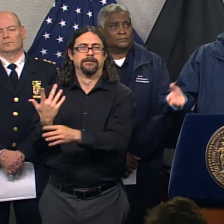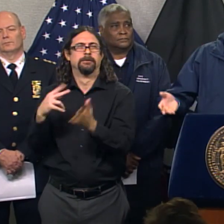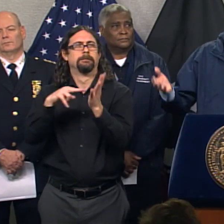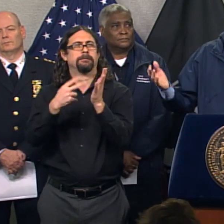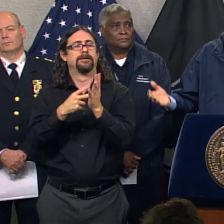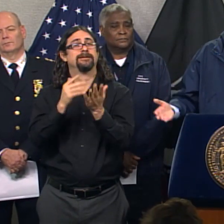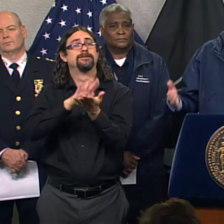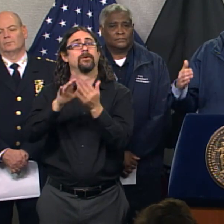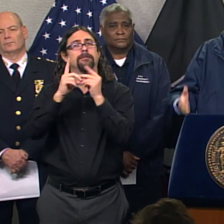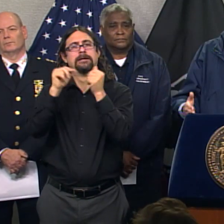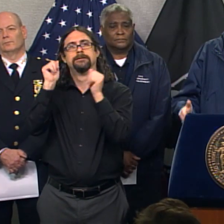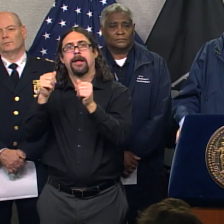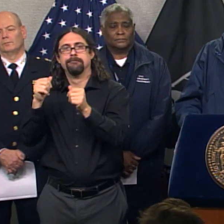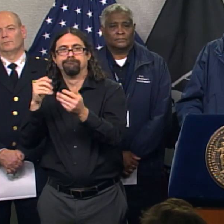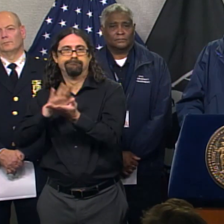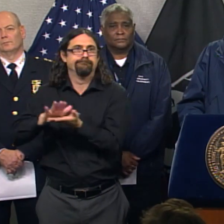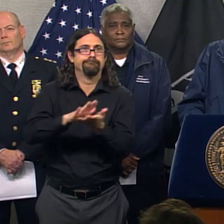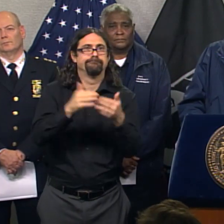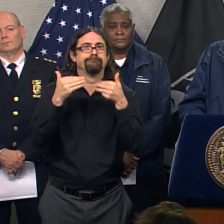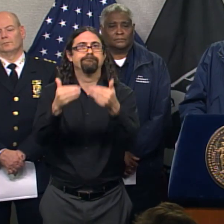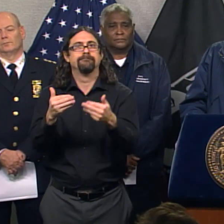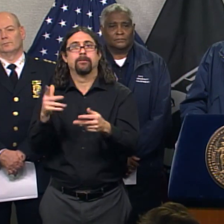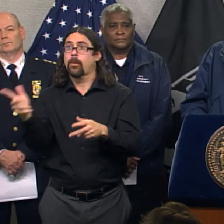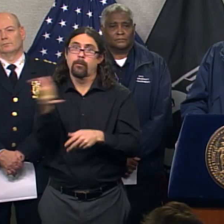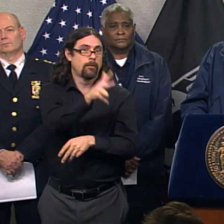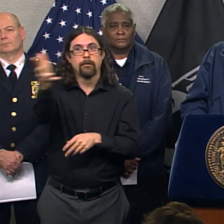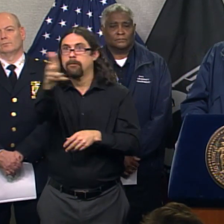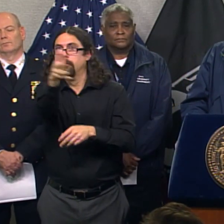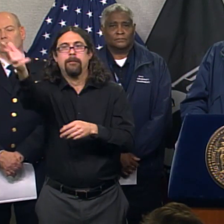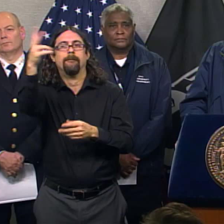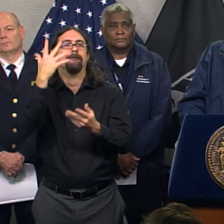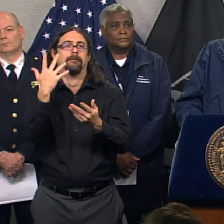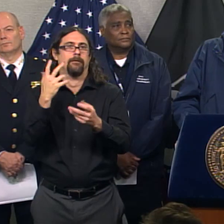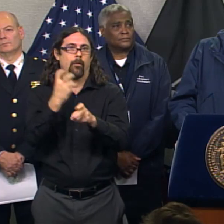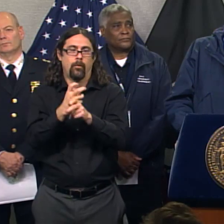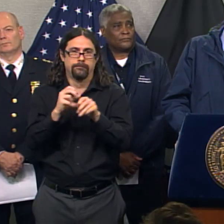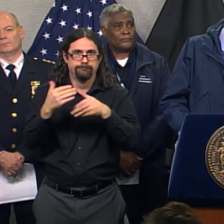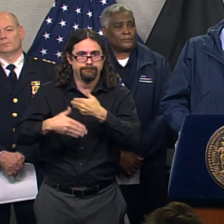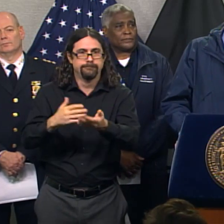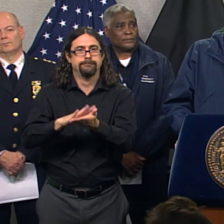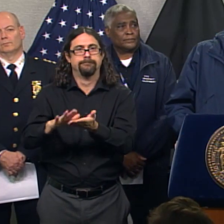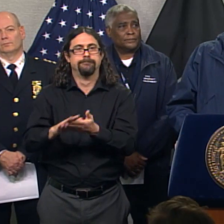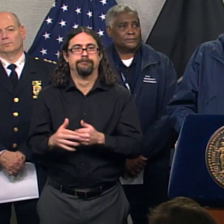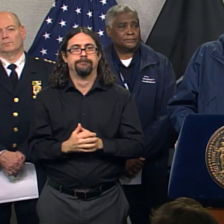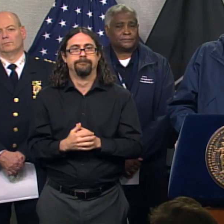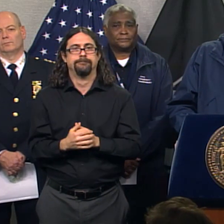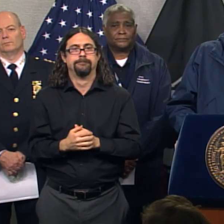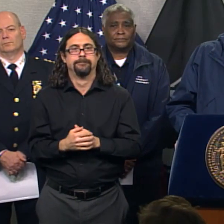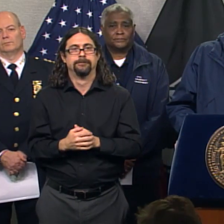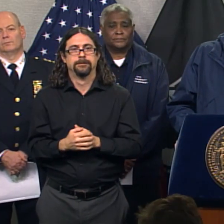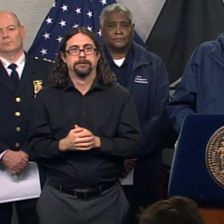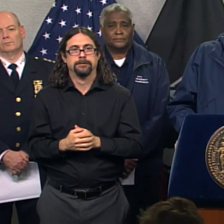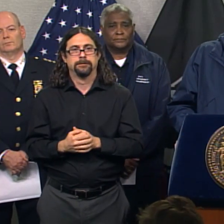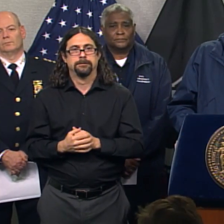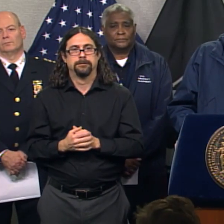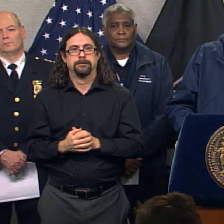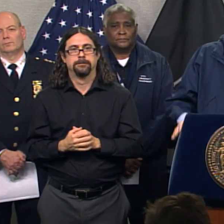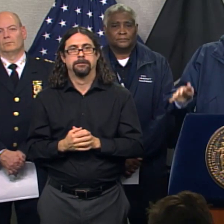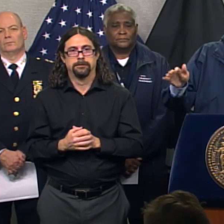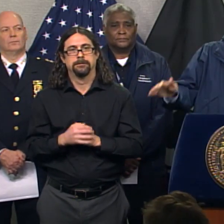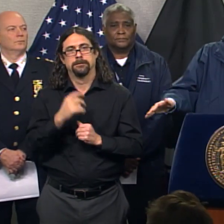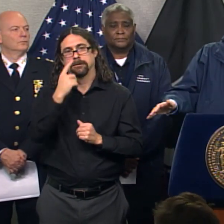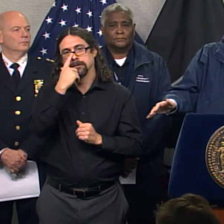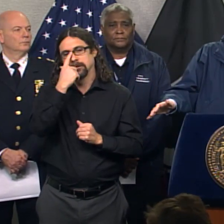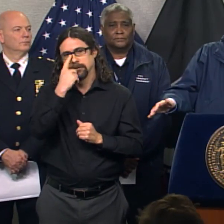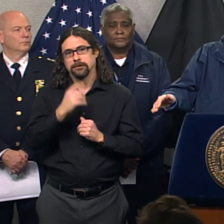get in their car and drive around, that's going to slow down clearing the snow. And I look at it this way, this day obviously was disrupted by Mother Nature. I